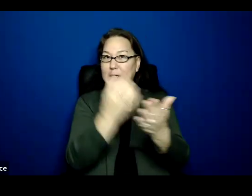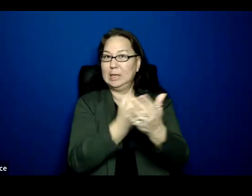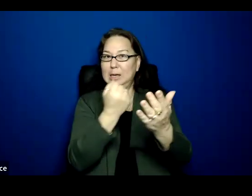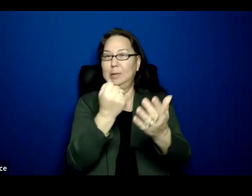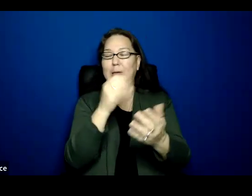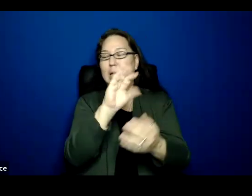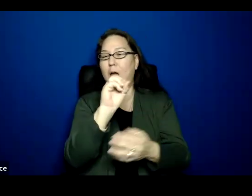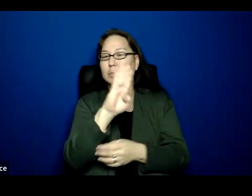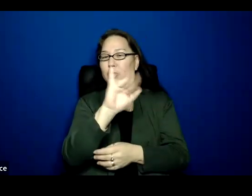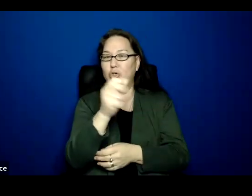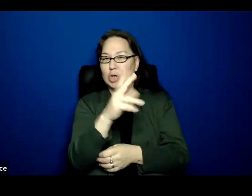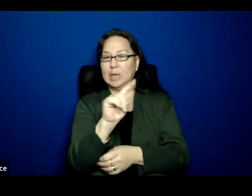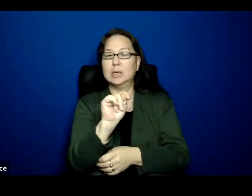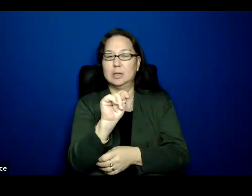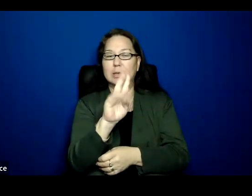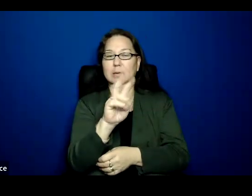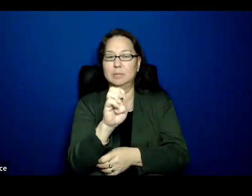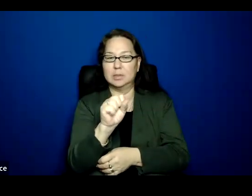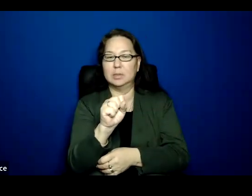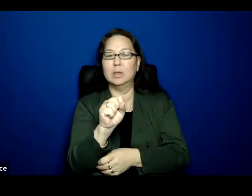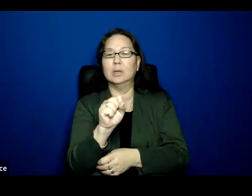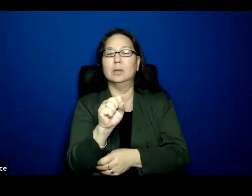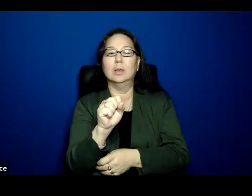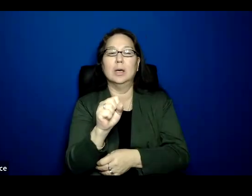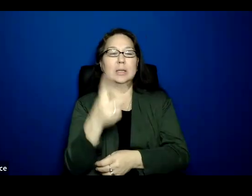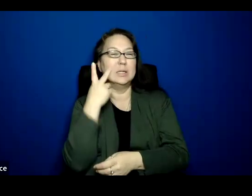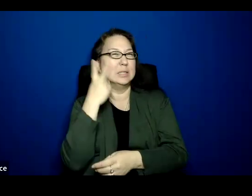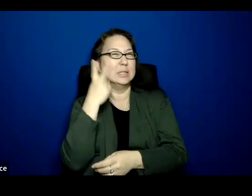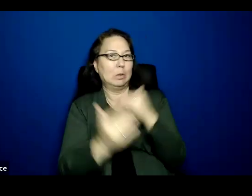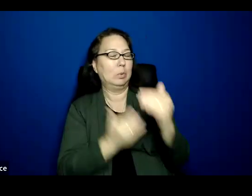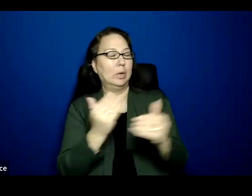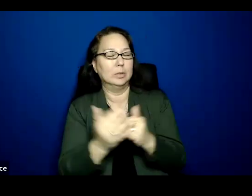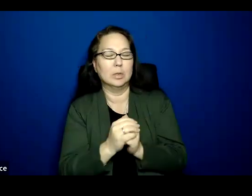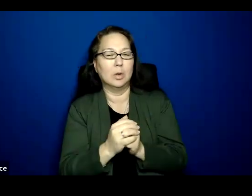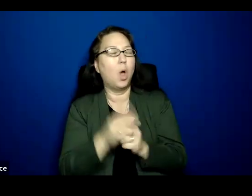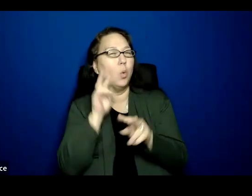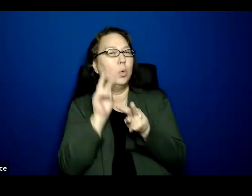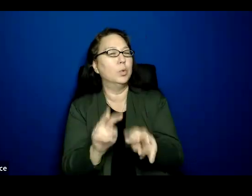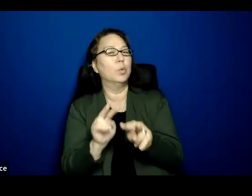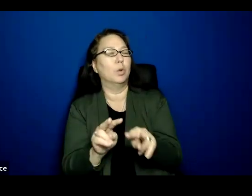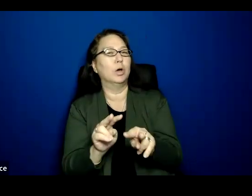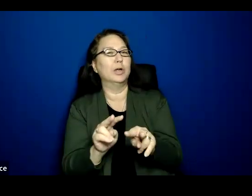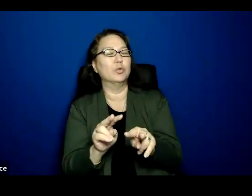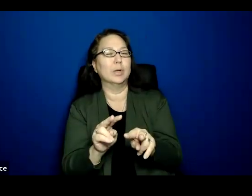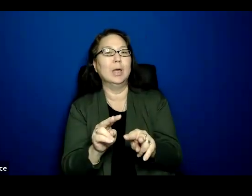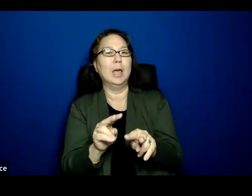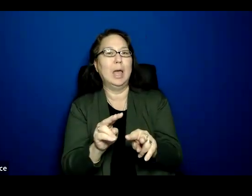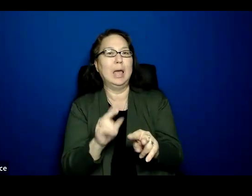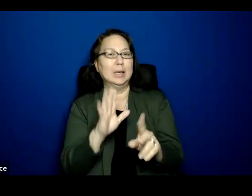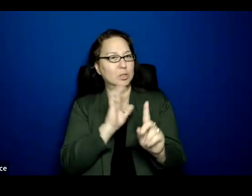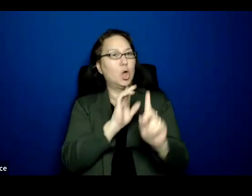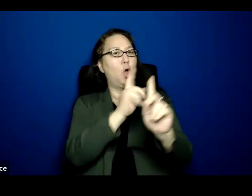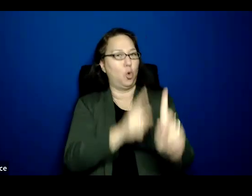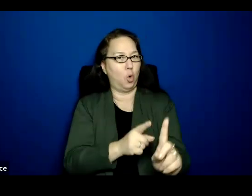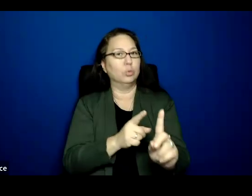monitor our students' progress. Because for our students with IEPs, it's the goals and objectives. And that really warrants